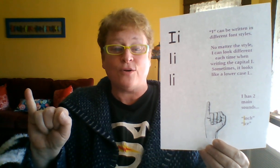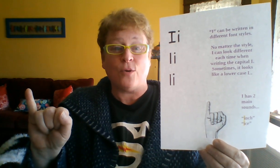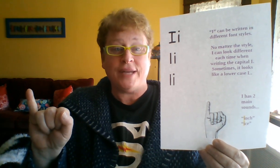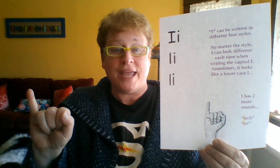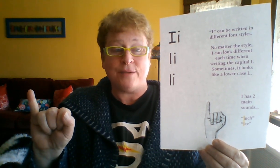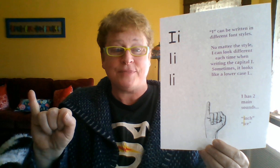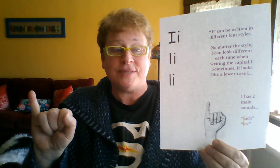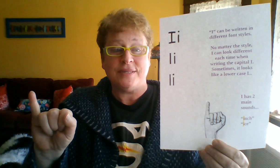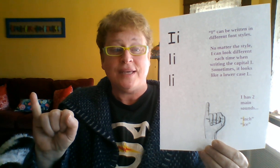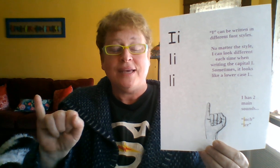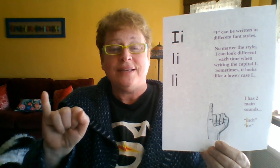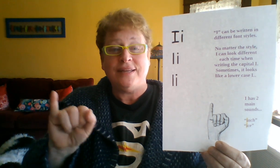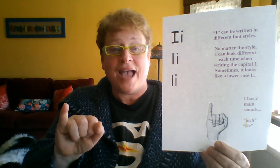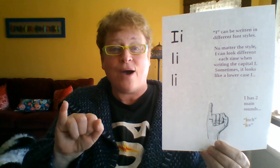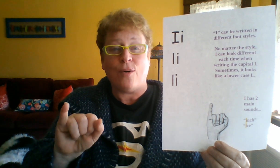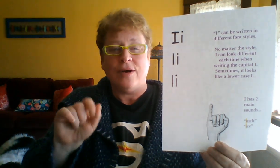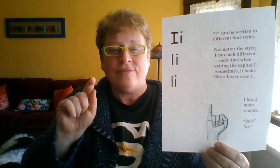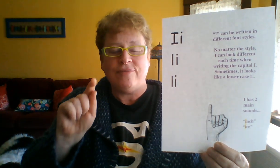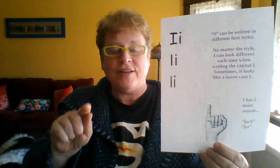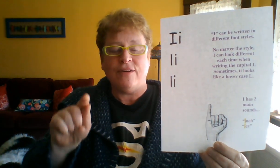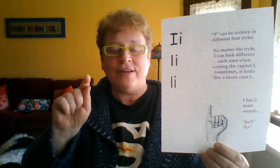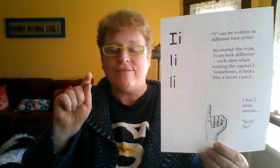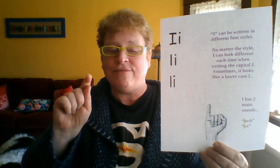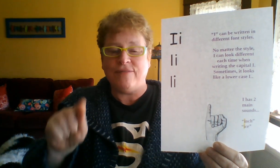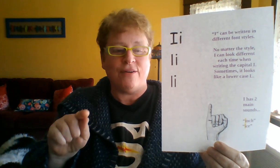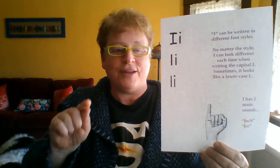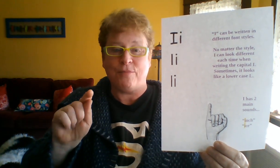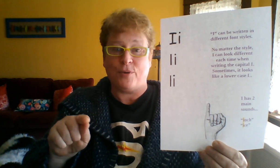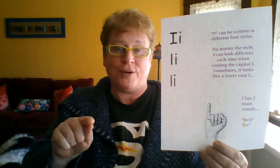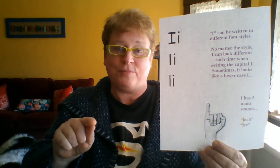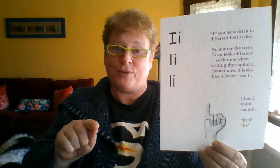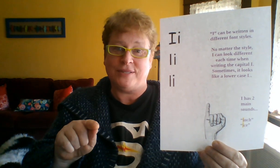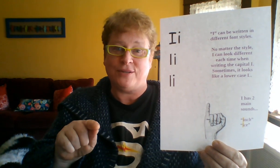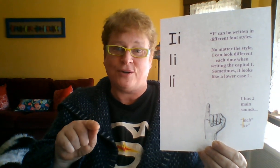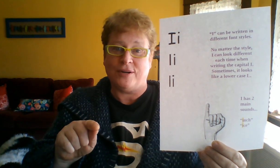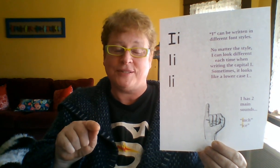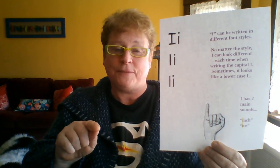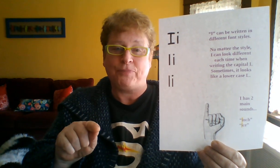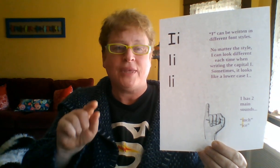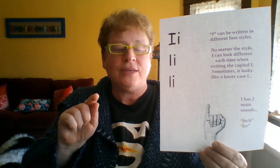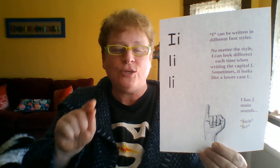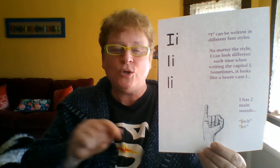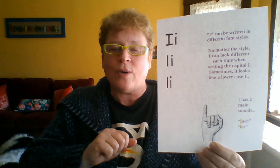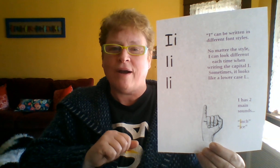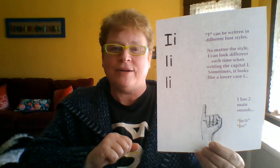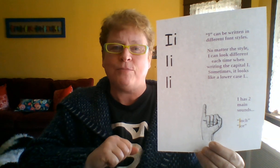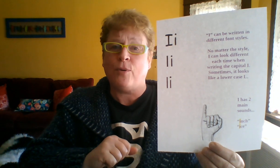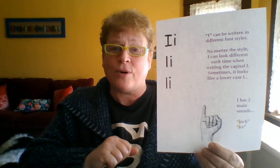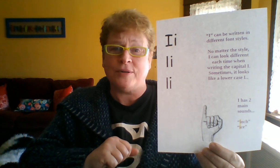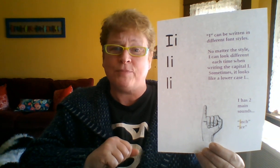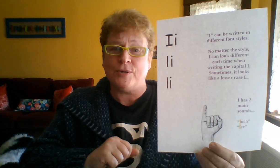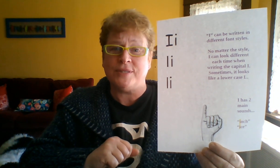own names. Now, very, very important, boys and girls. You are an important